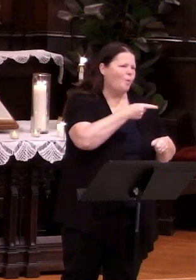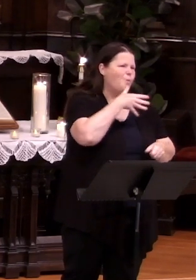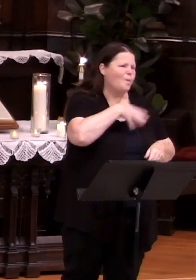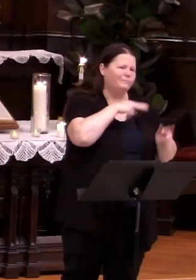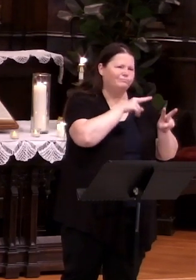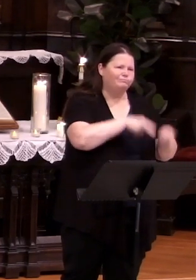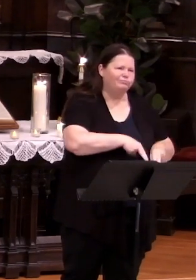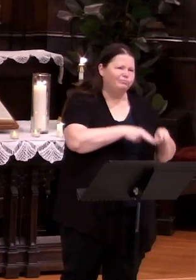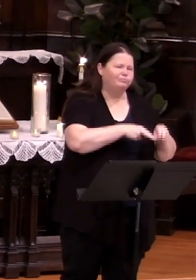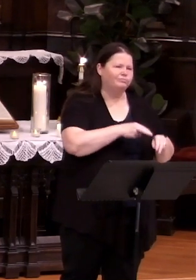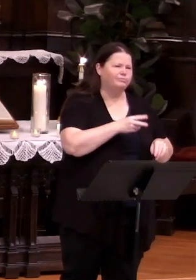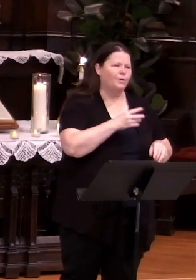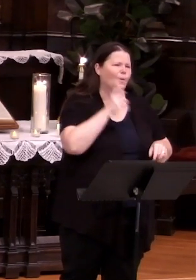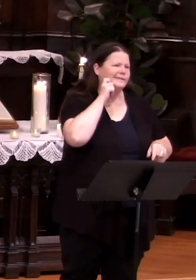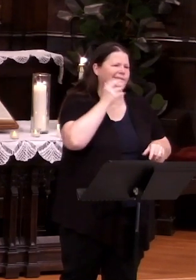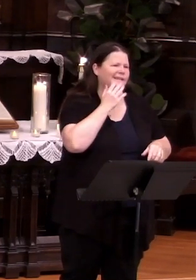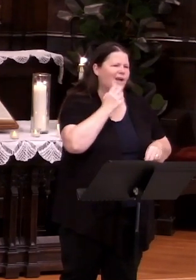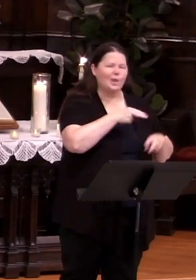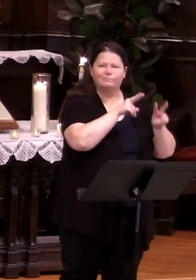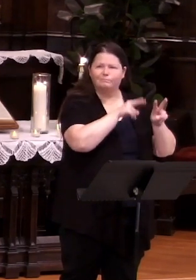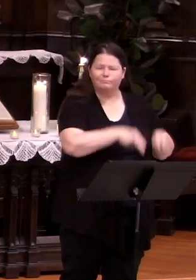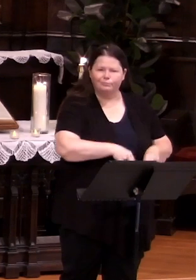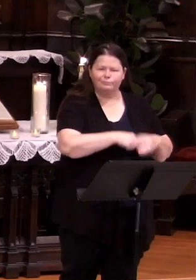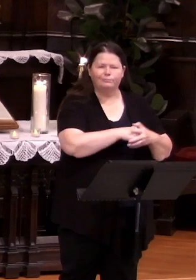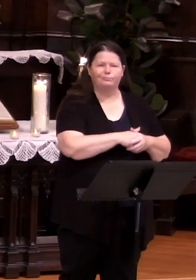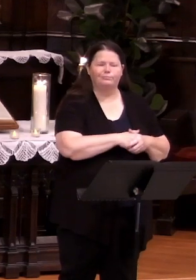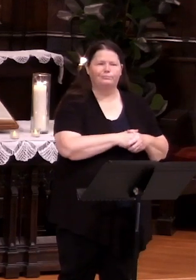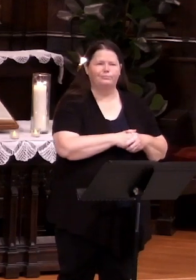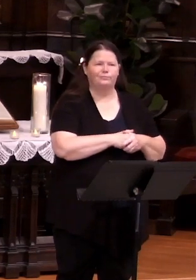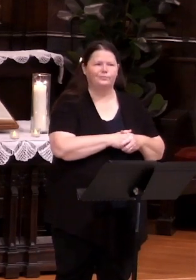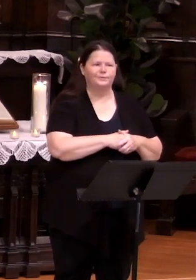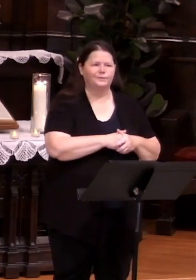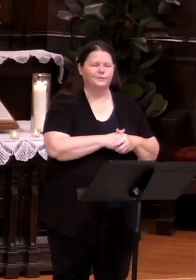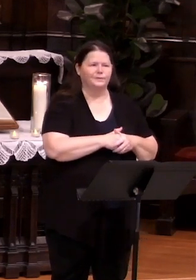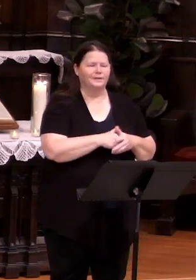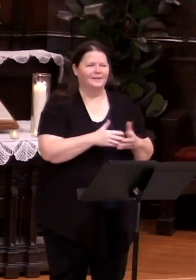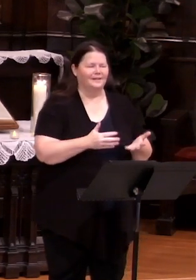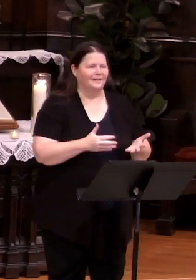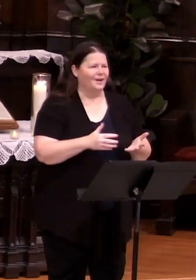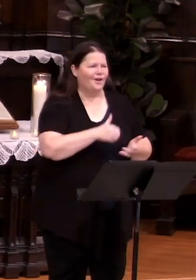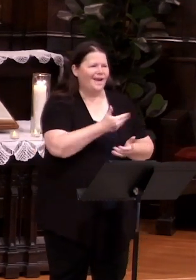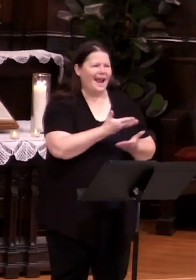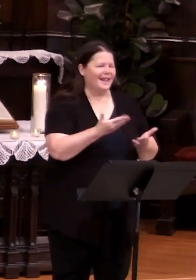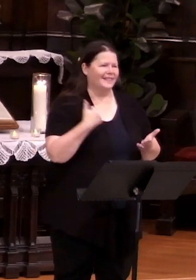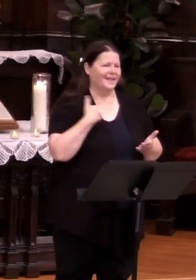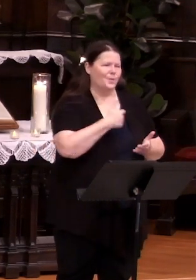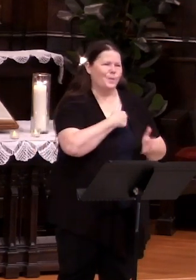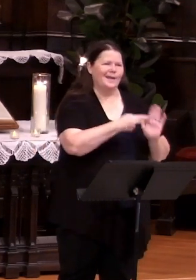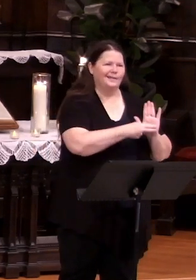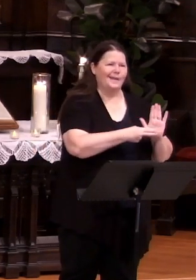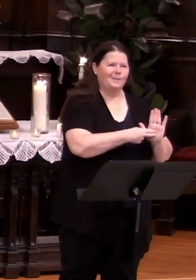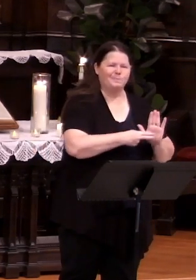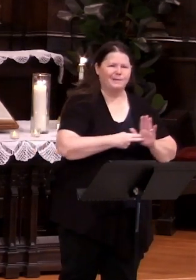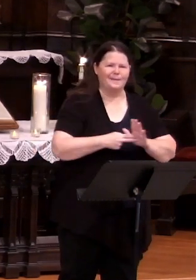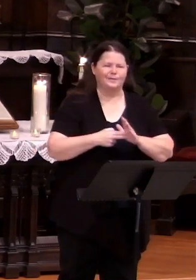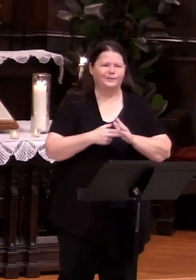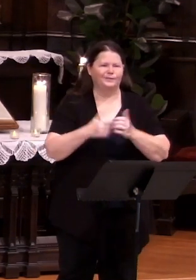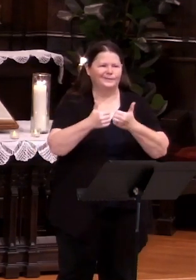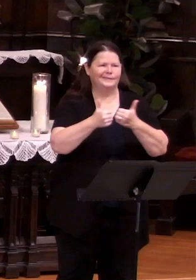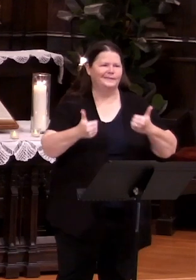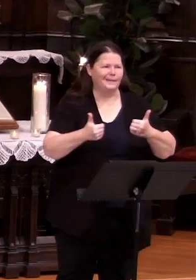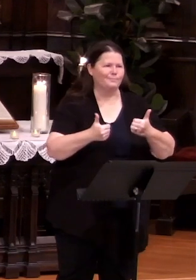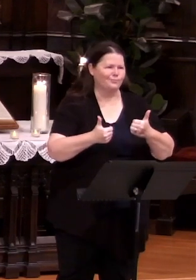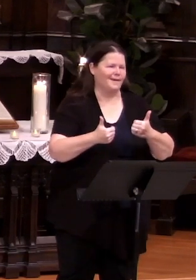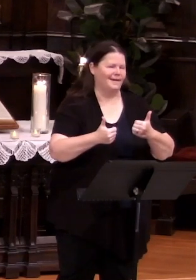ethnicity, orientation, or any of the other ways we use to divide ourselves from